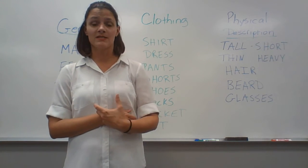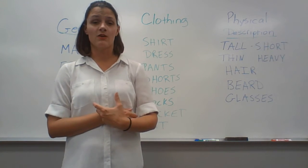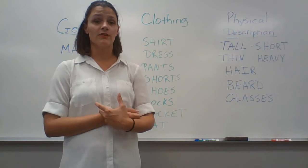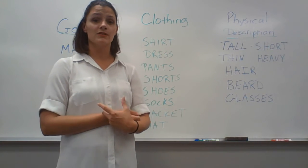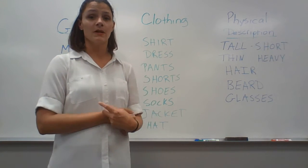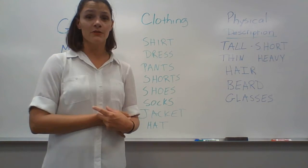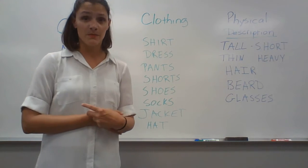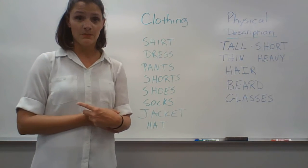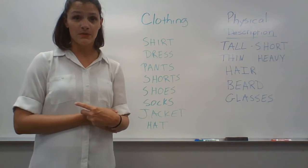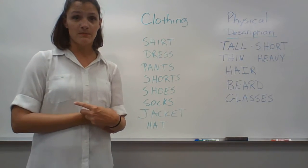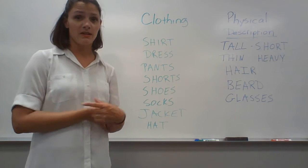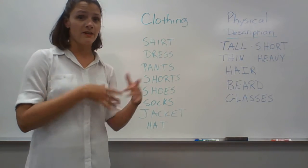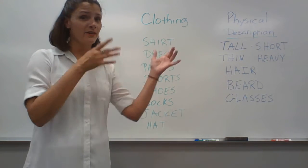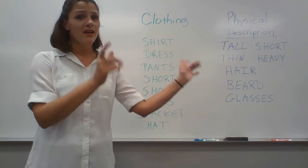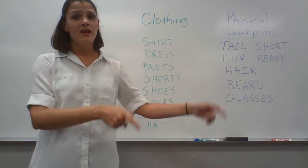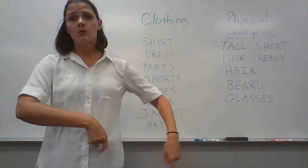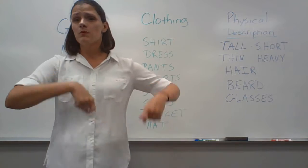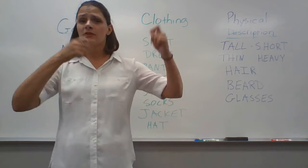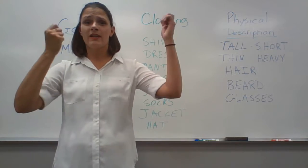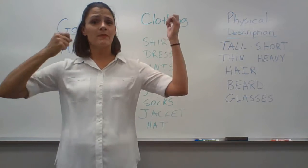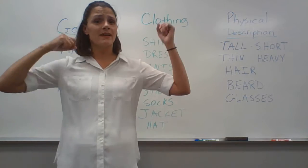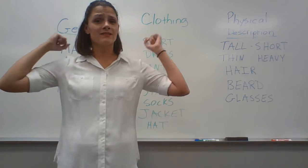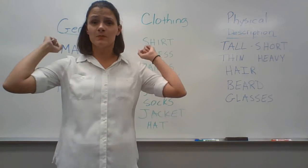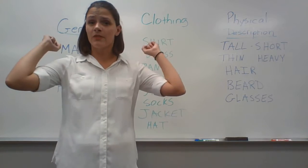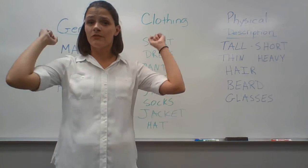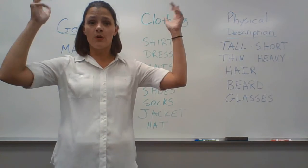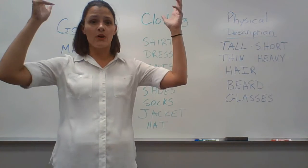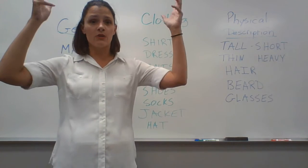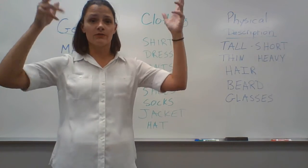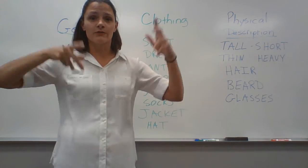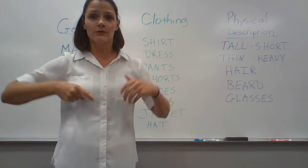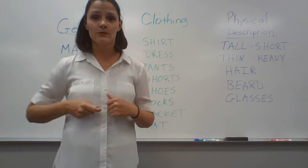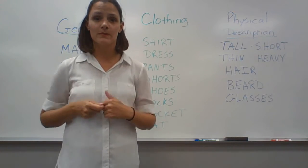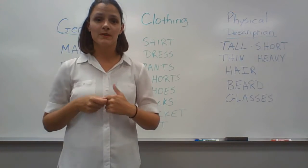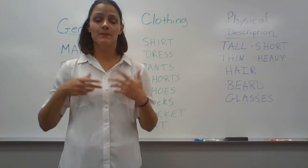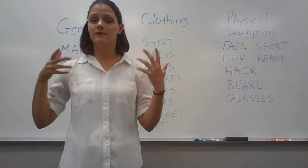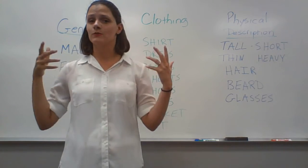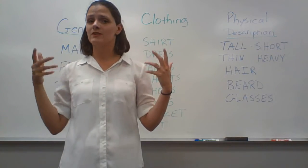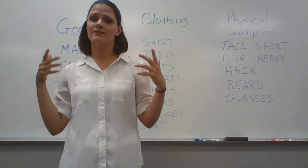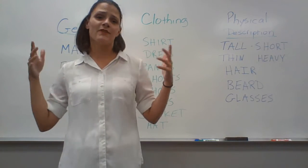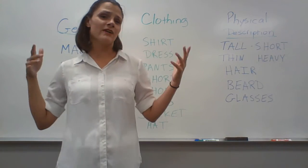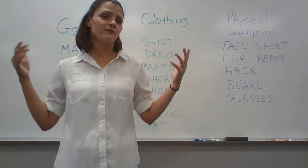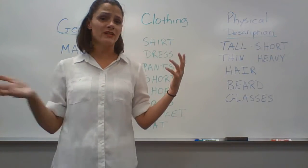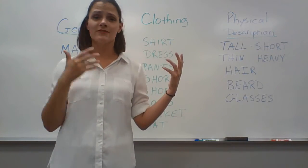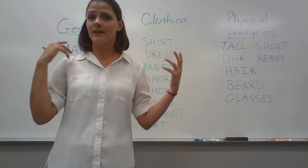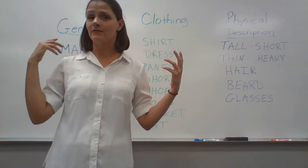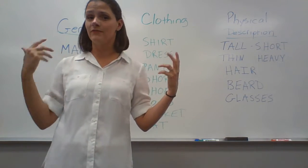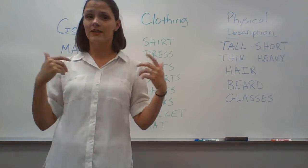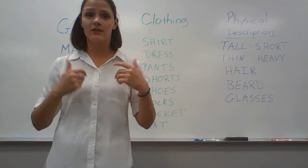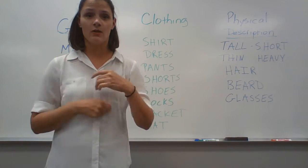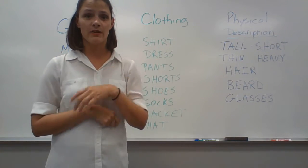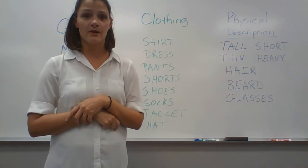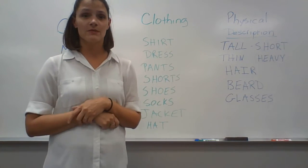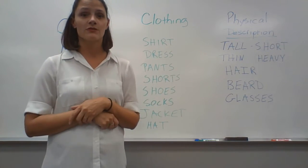myself and some other people in my life. We'll pull it out of bags and it'll be thrown all over the room and people have to identify and race around and find the clothing I'm